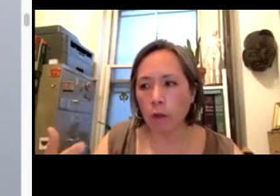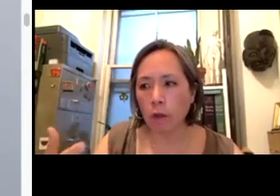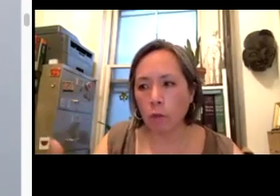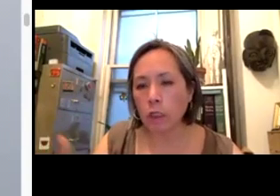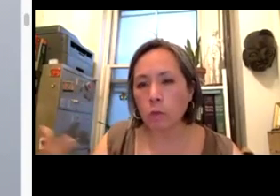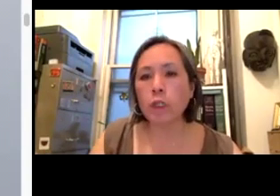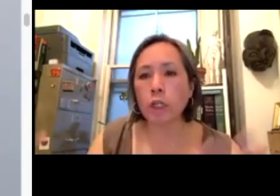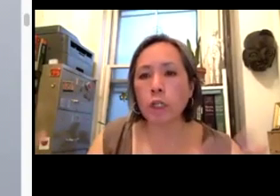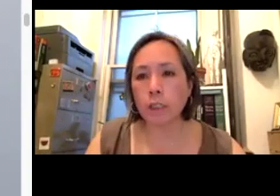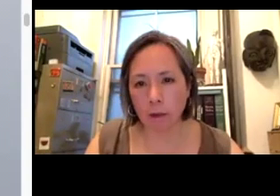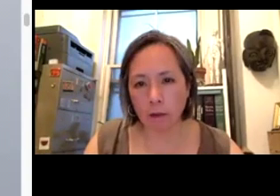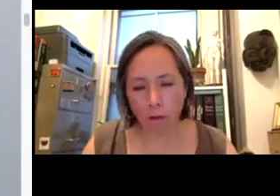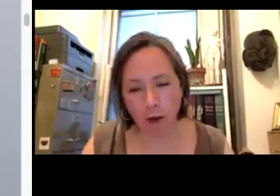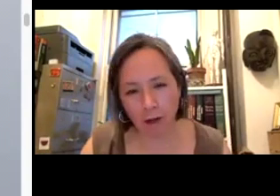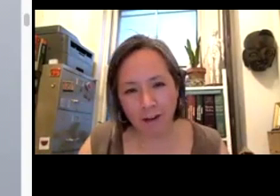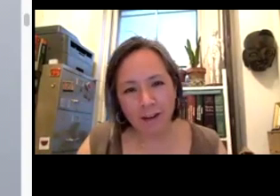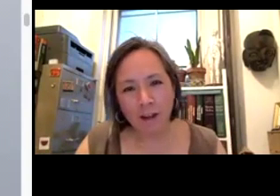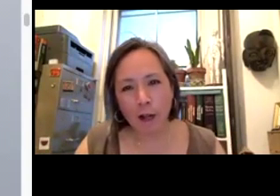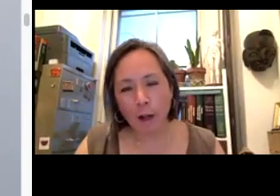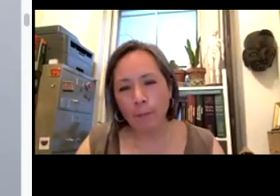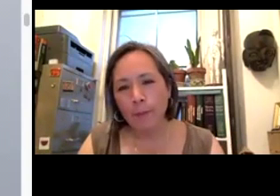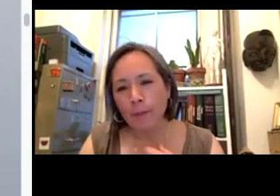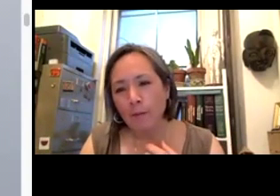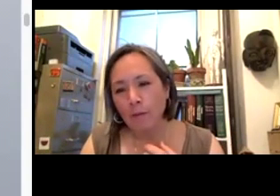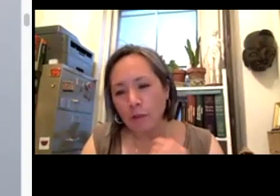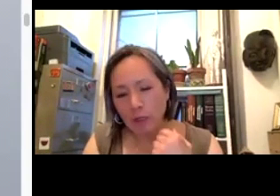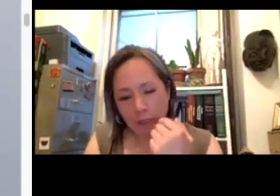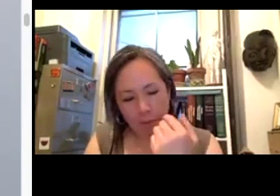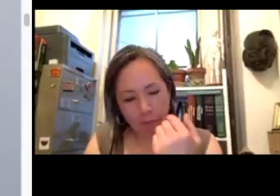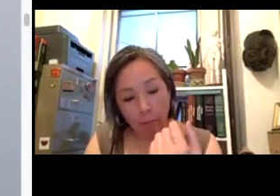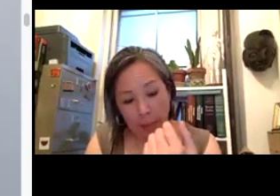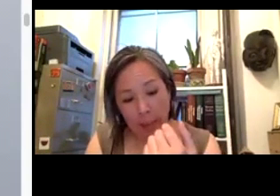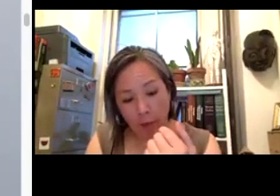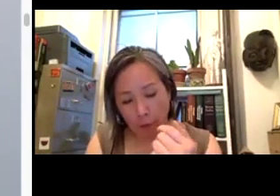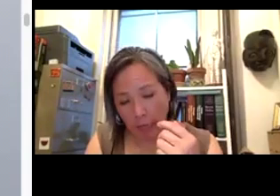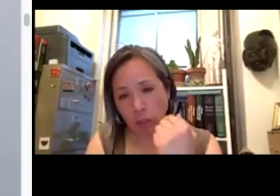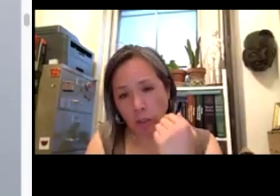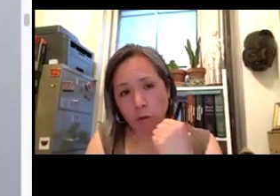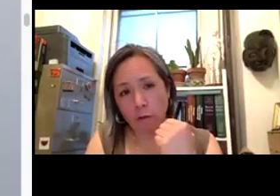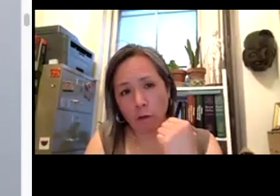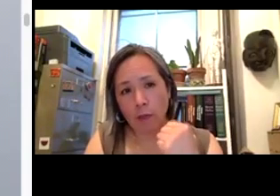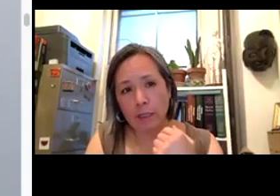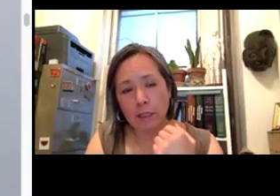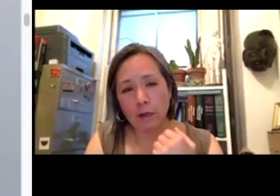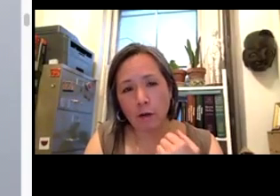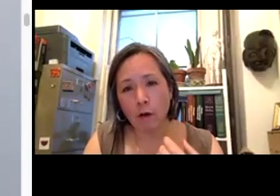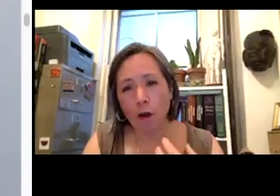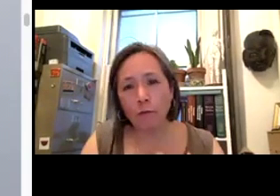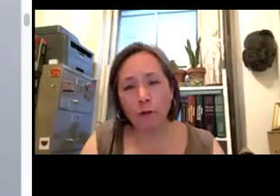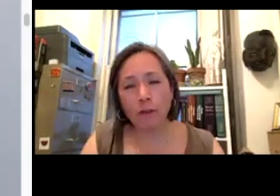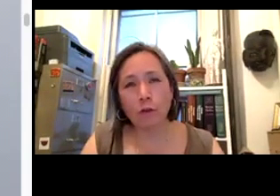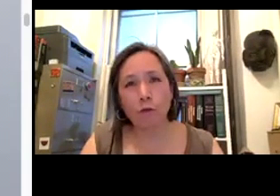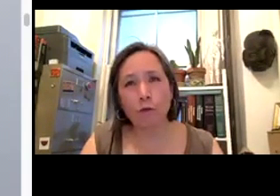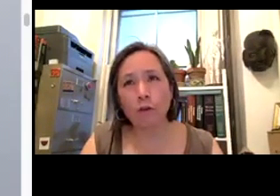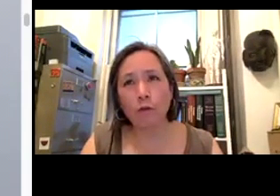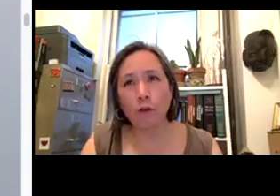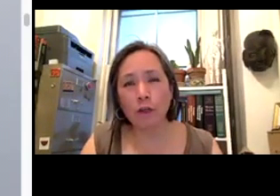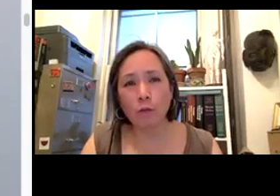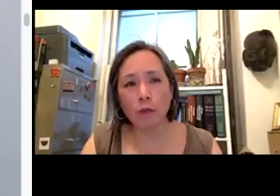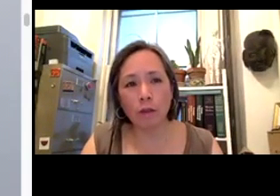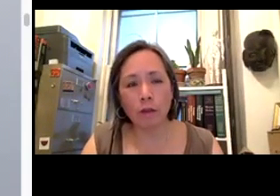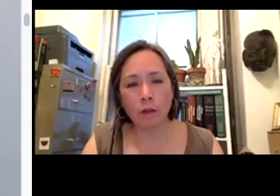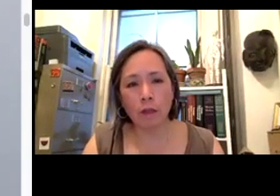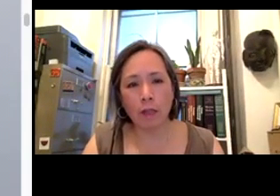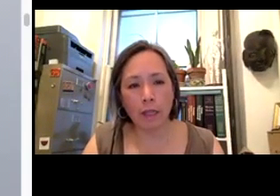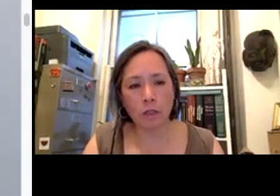is it, right? My students and myself as a student of the medicine are often sort of